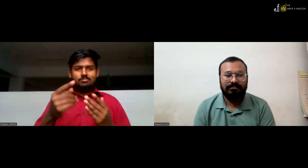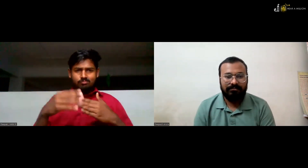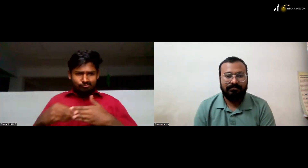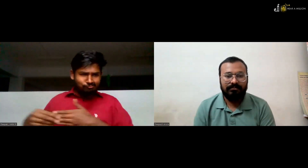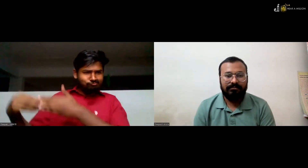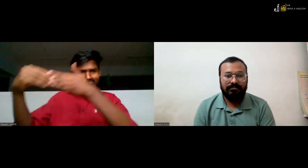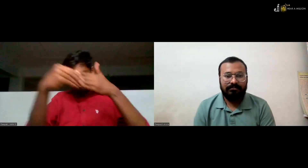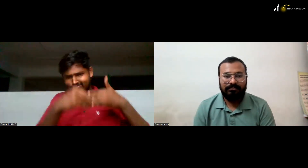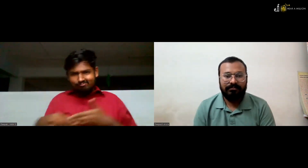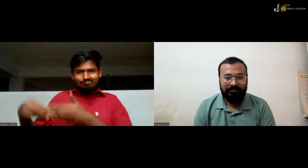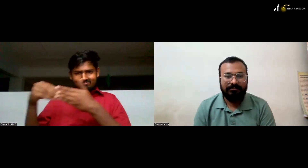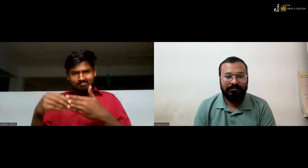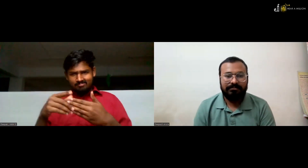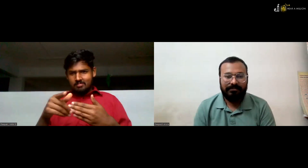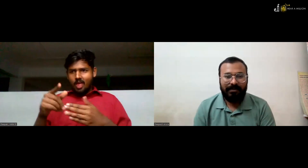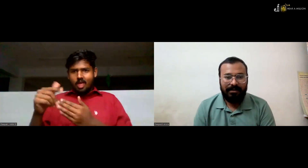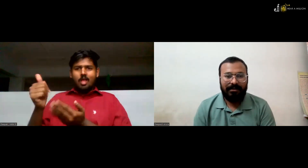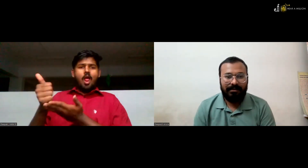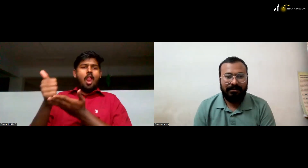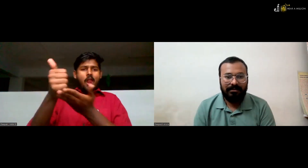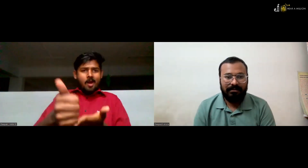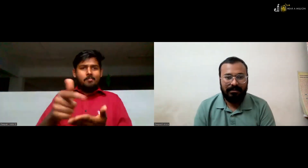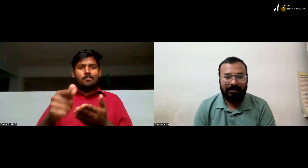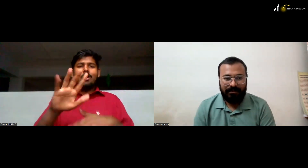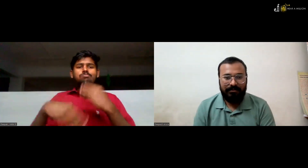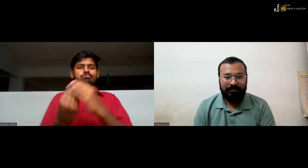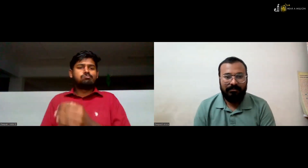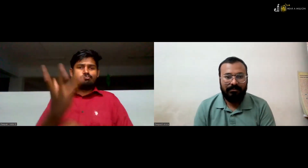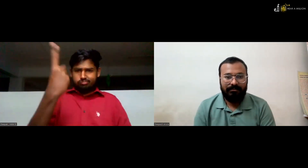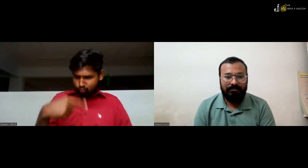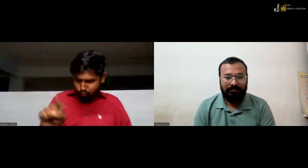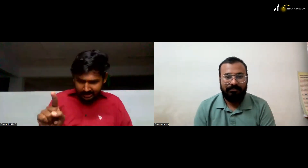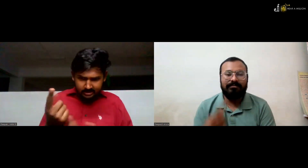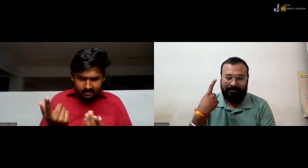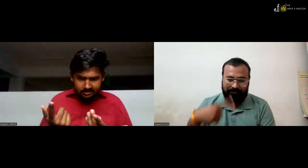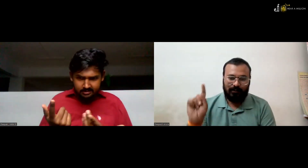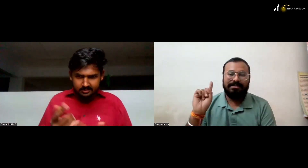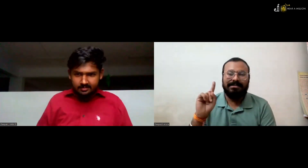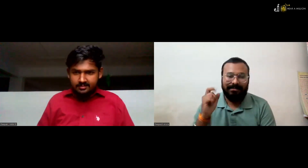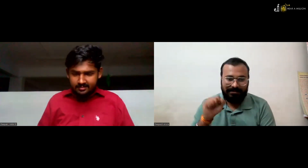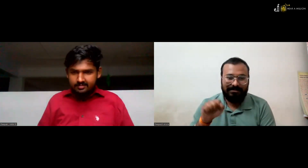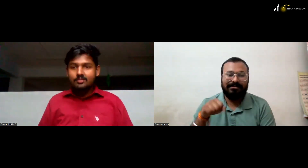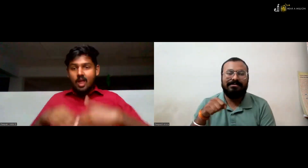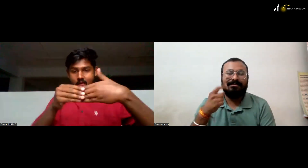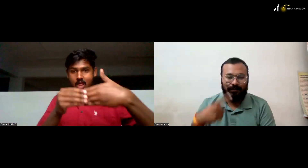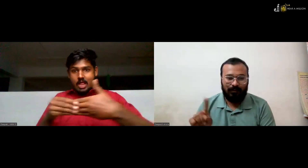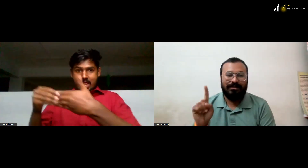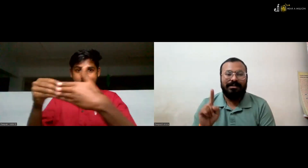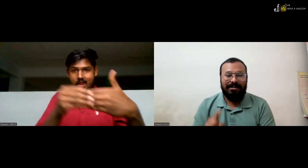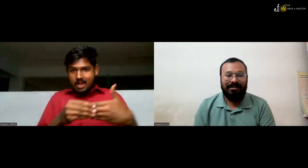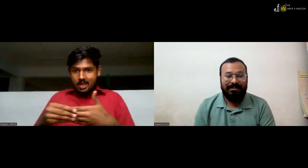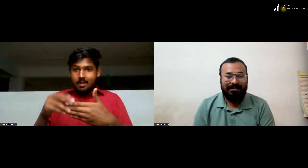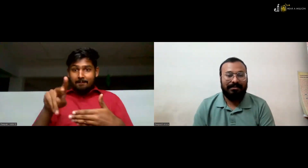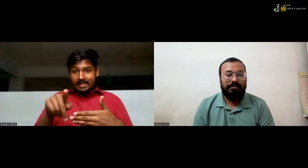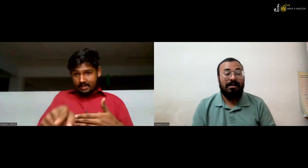changes. So on Facebook or on social media, you have guided kind of like did few people